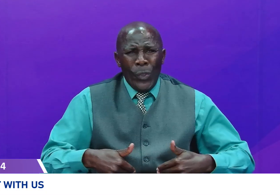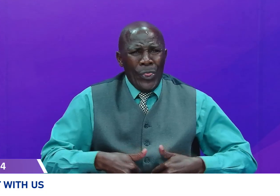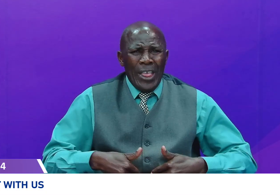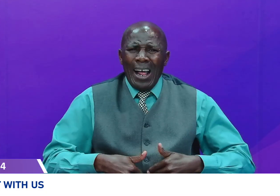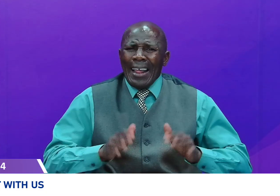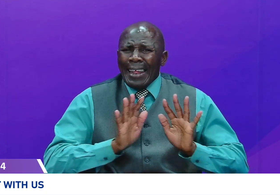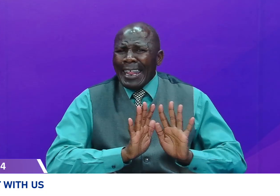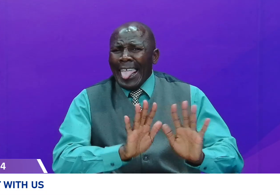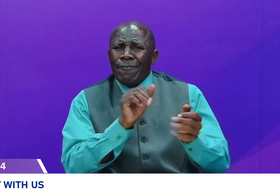The move